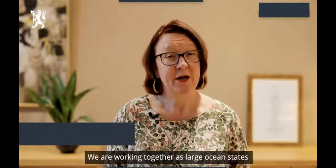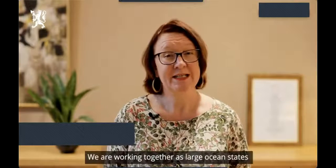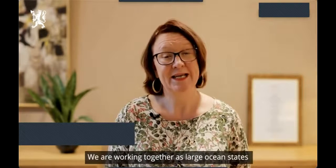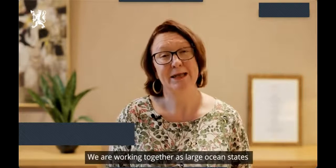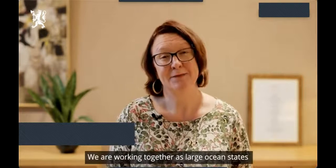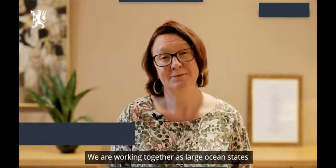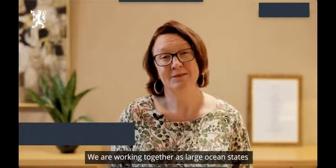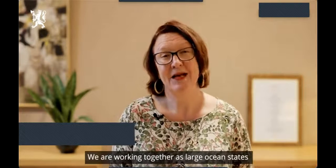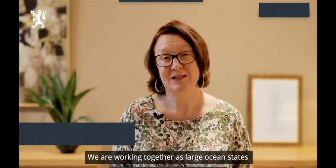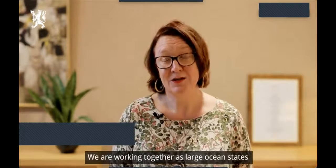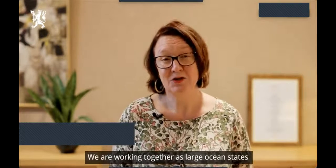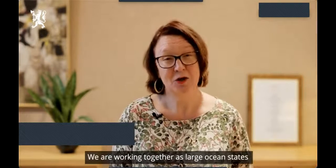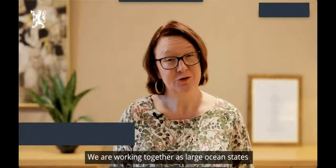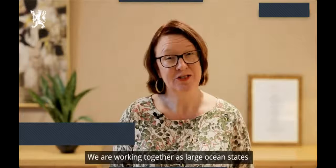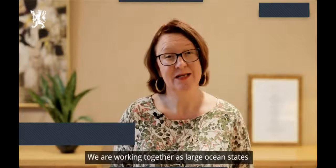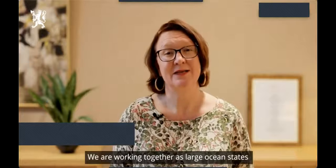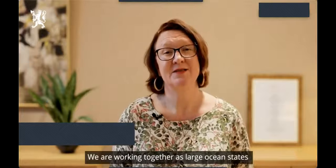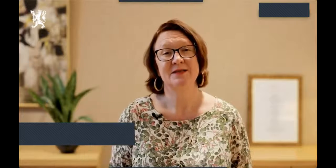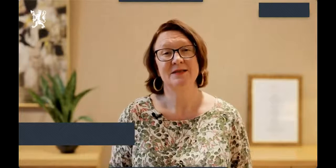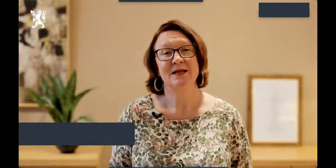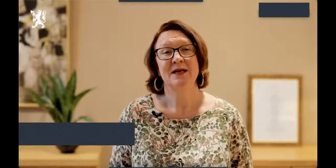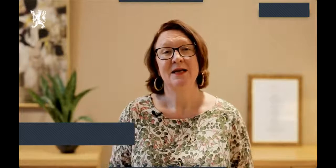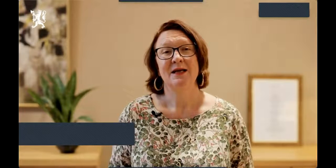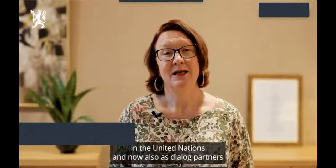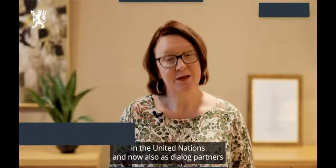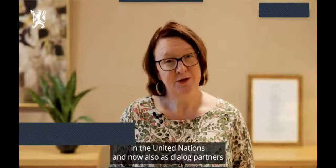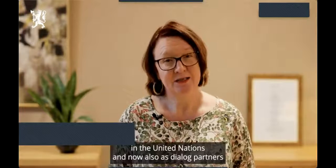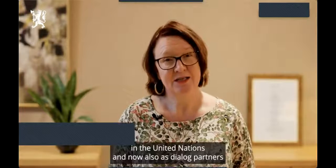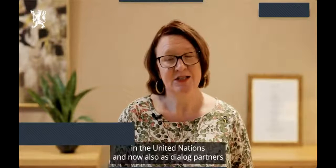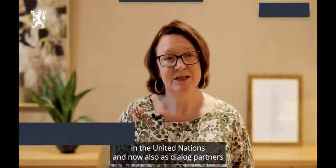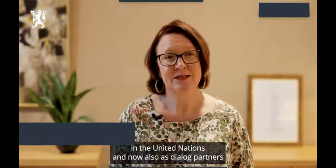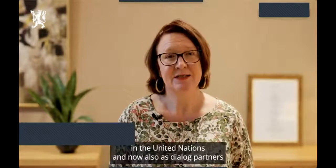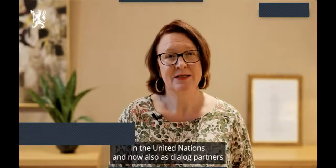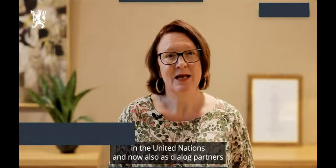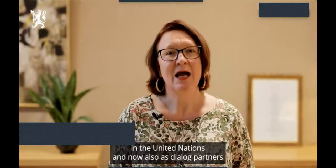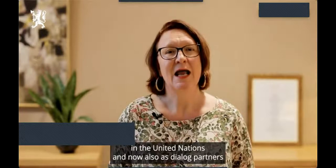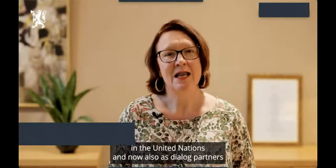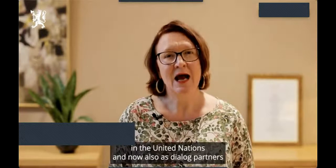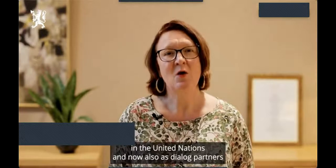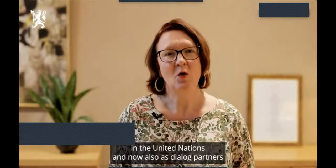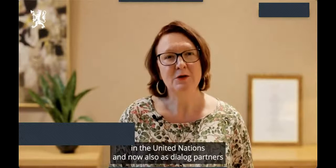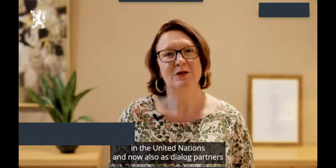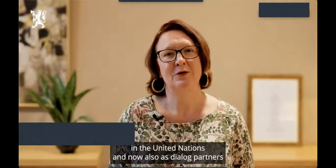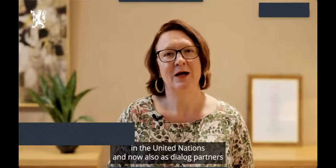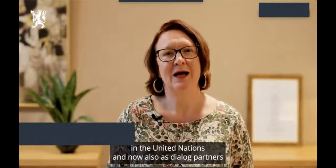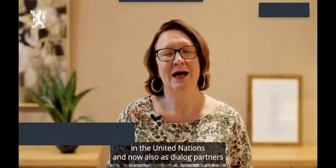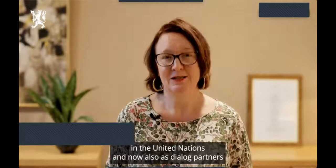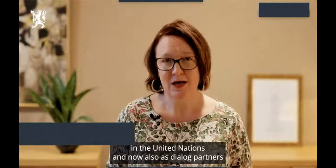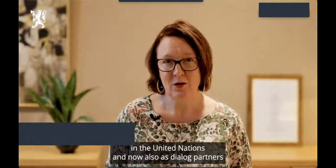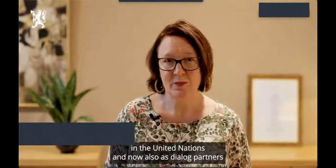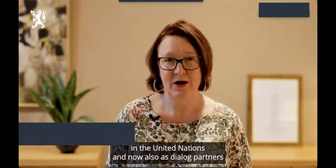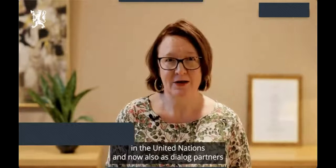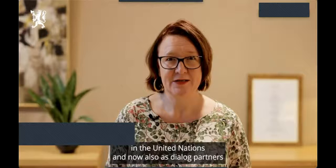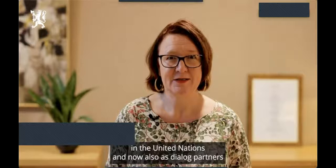We are working together as large ocean states in the United Nations and now also